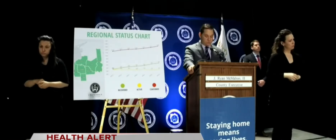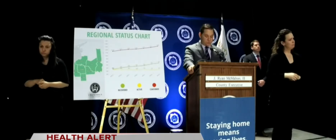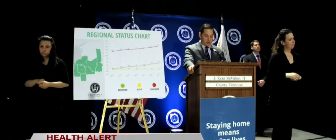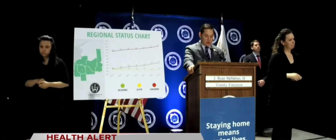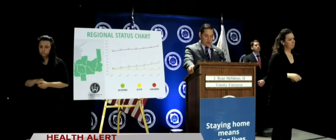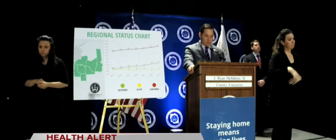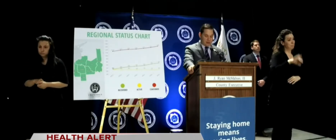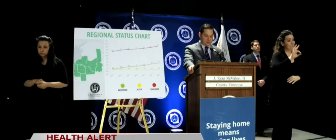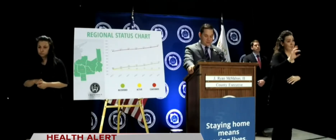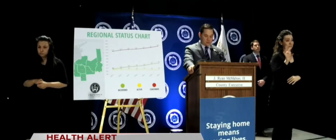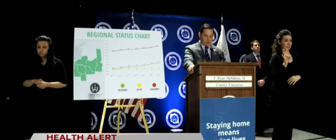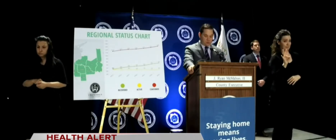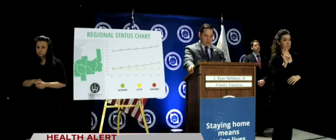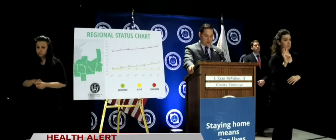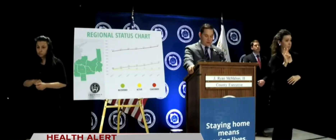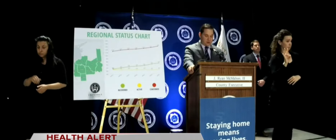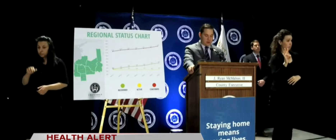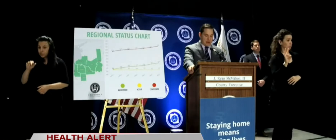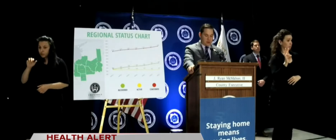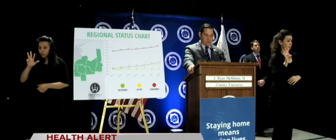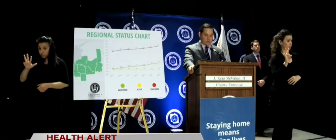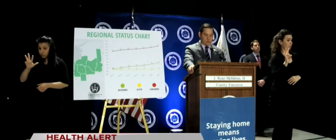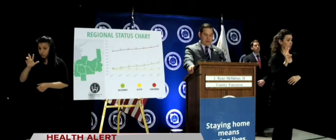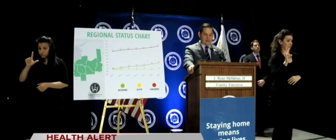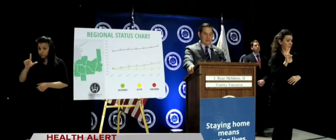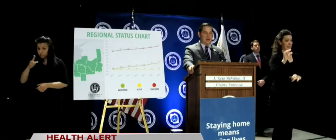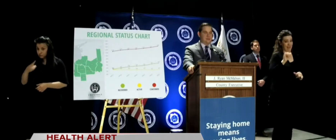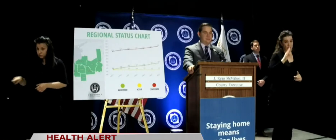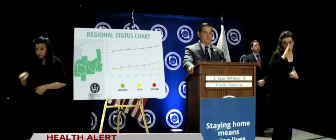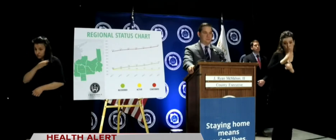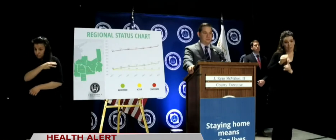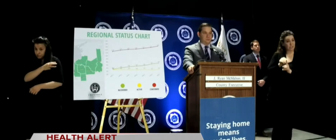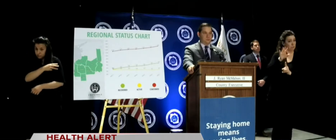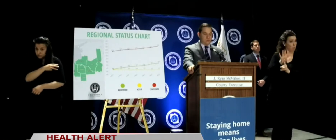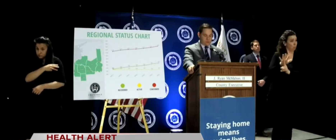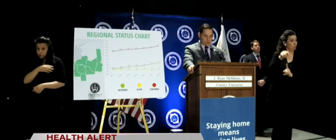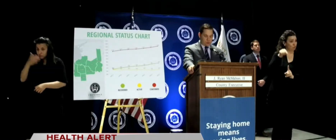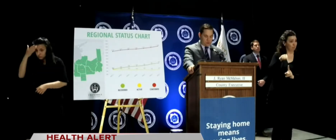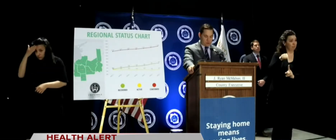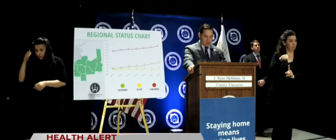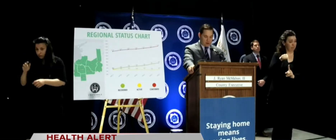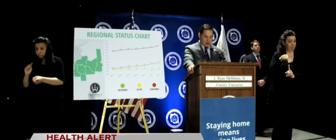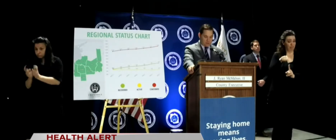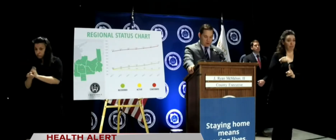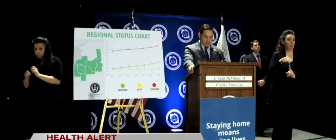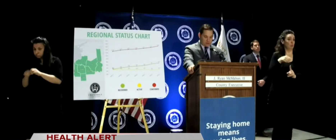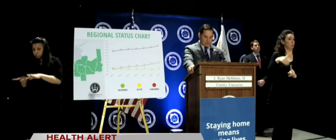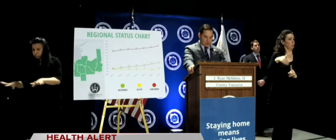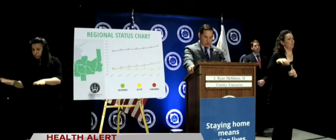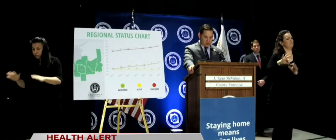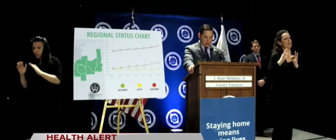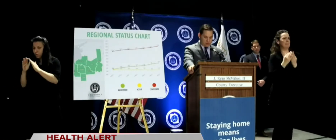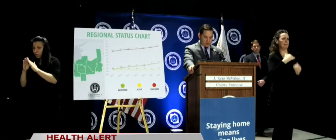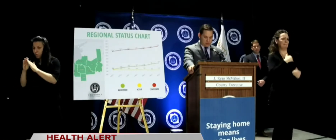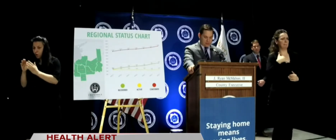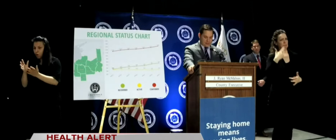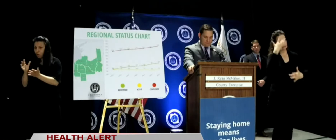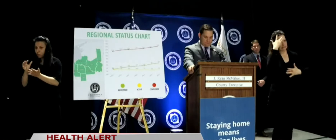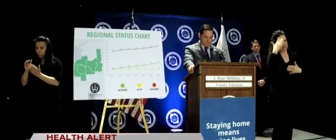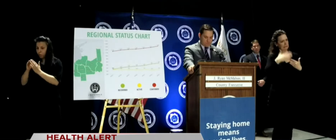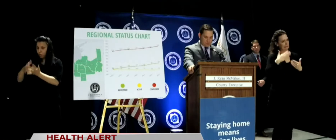individuals in our positive total that are household contacts. So out of our